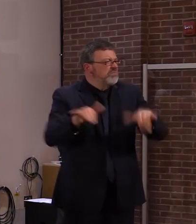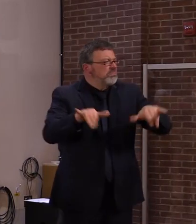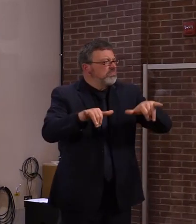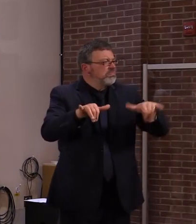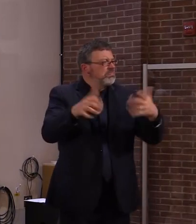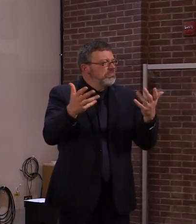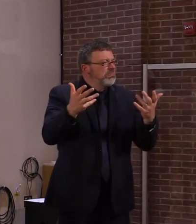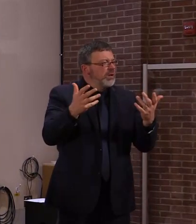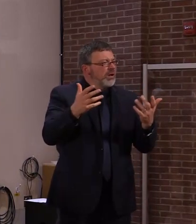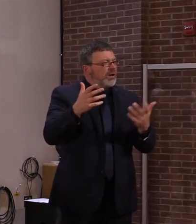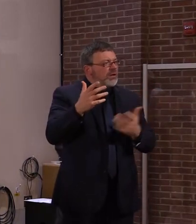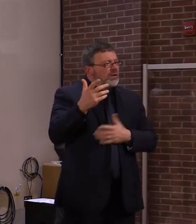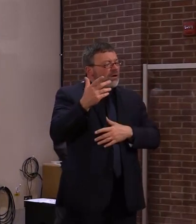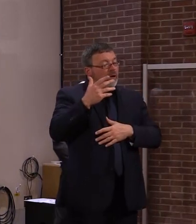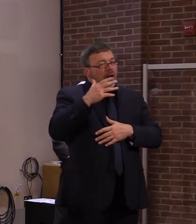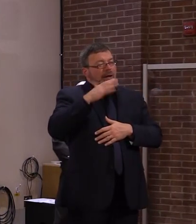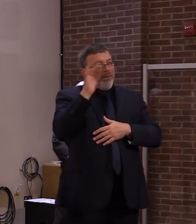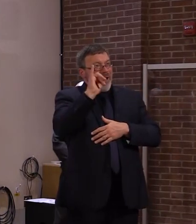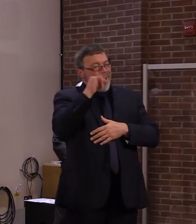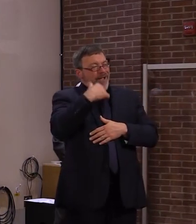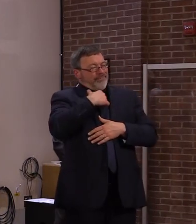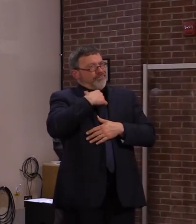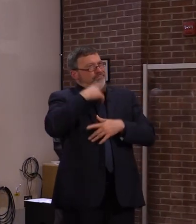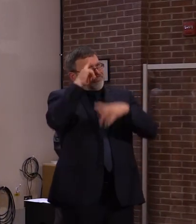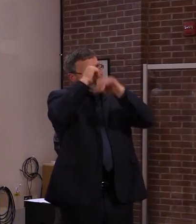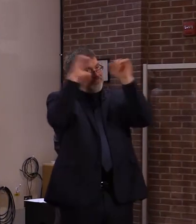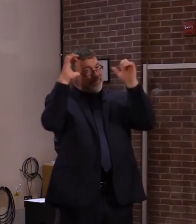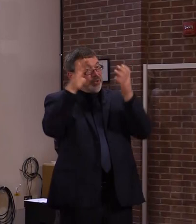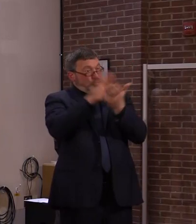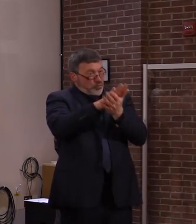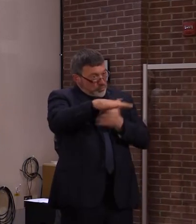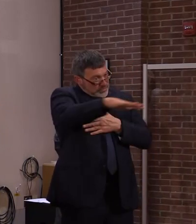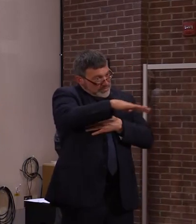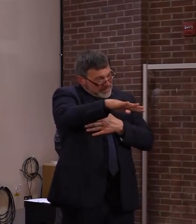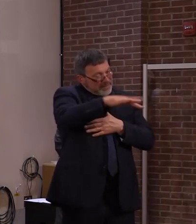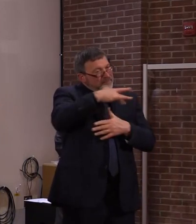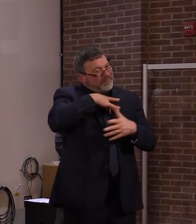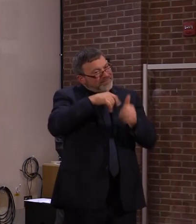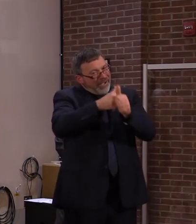community's environment. Okay, thank you.